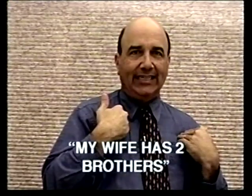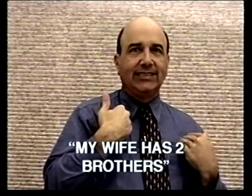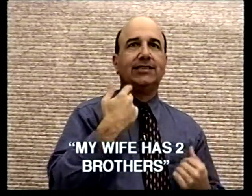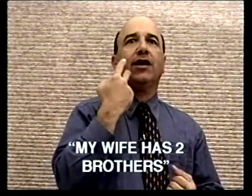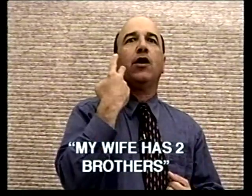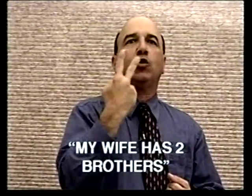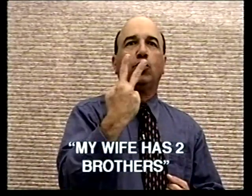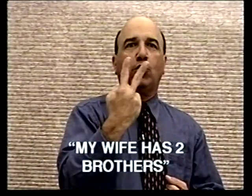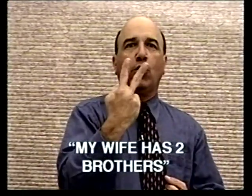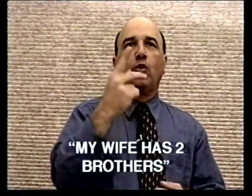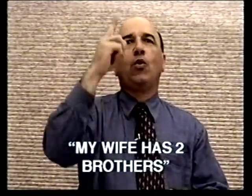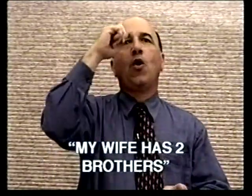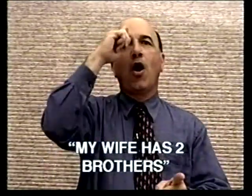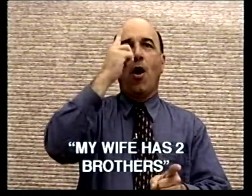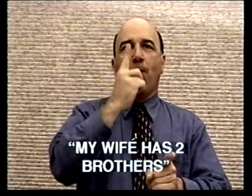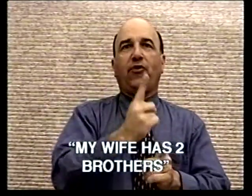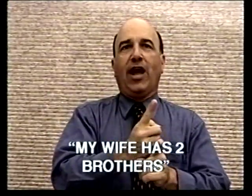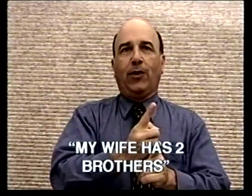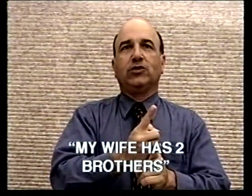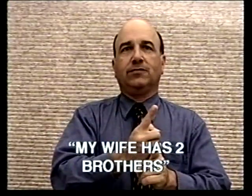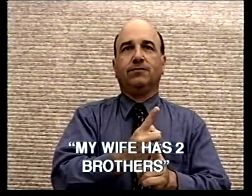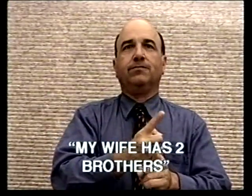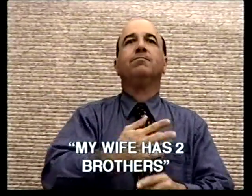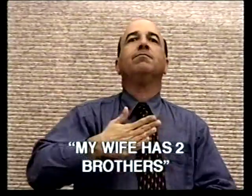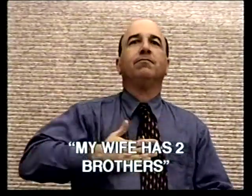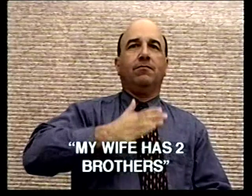has two brothers.